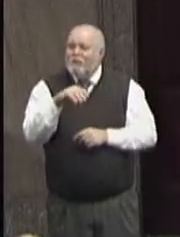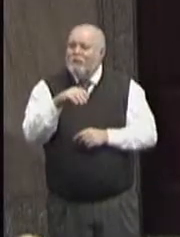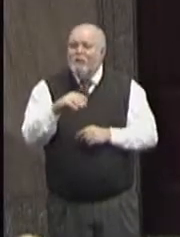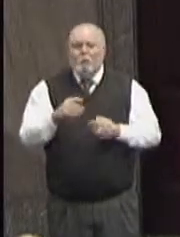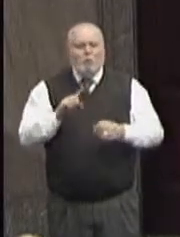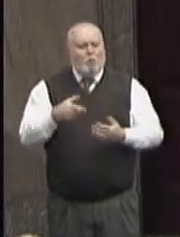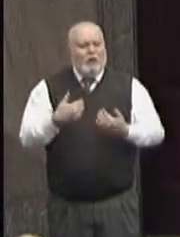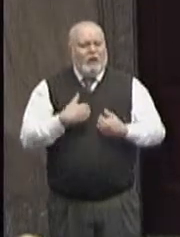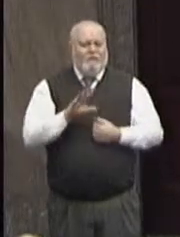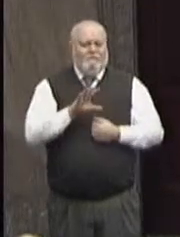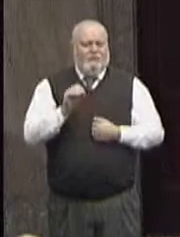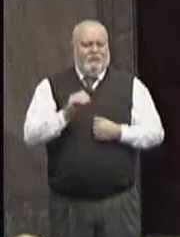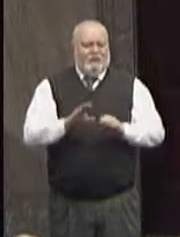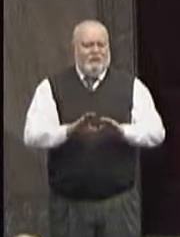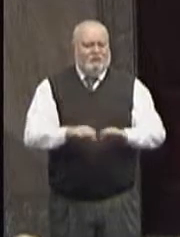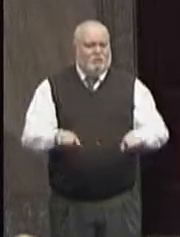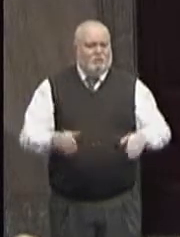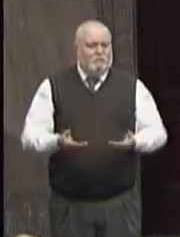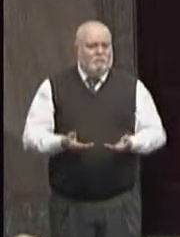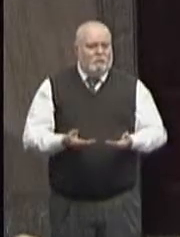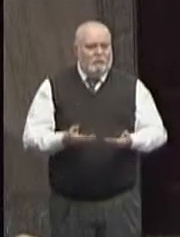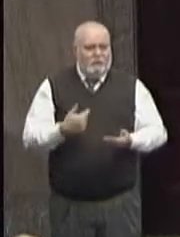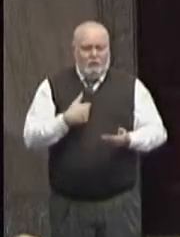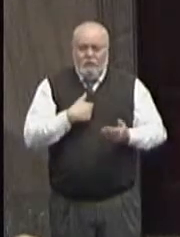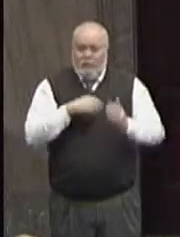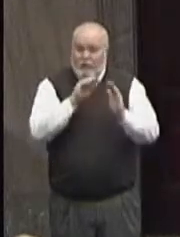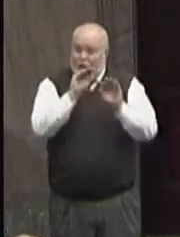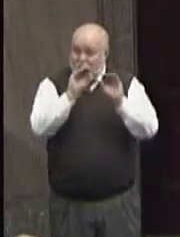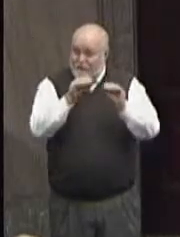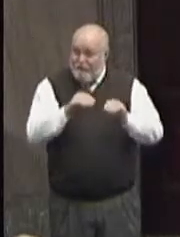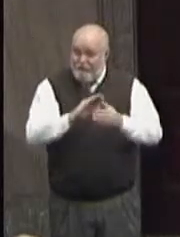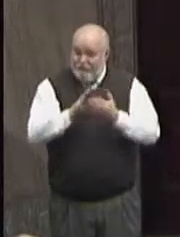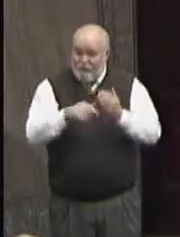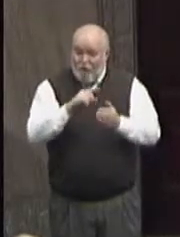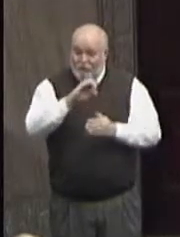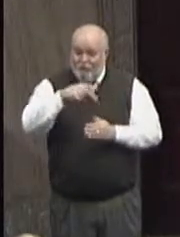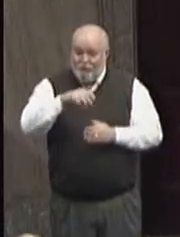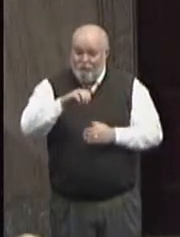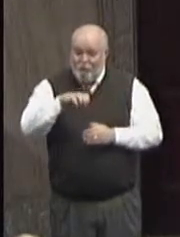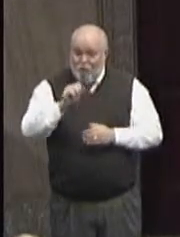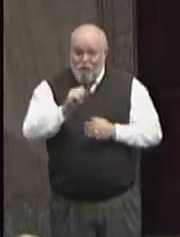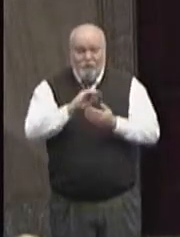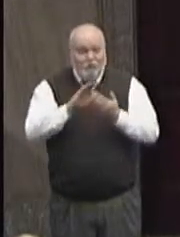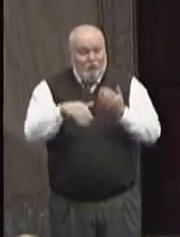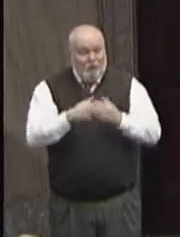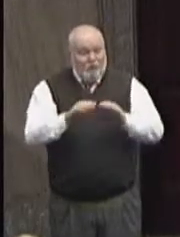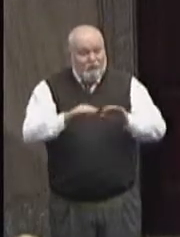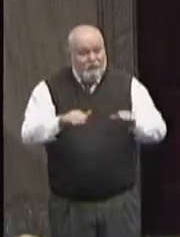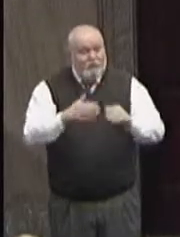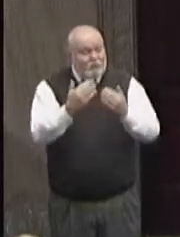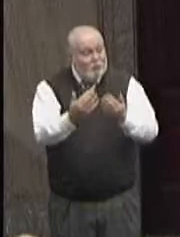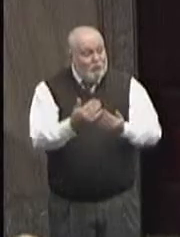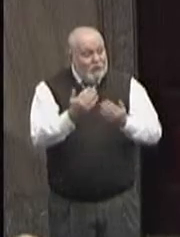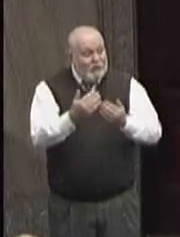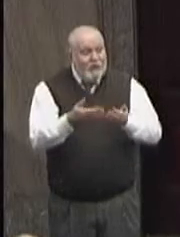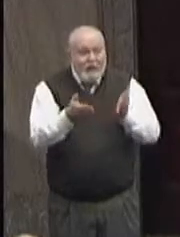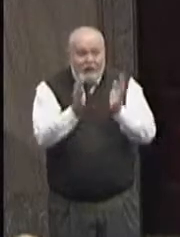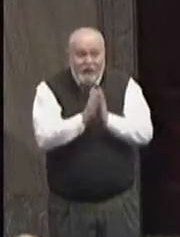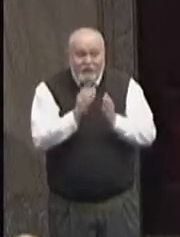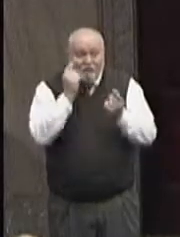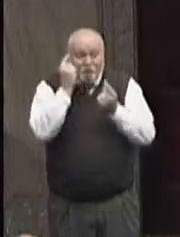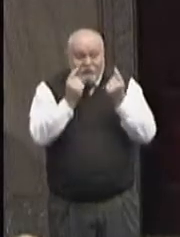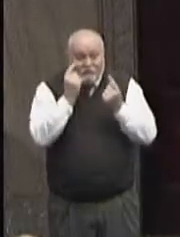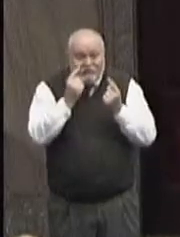children on the wait list. I am going to list all the zip codes with children currently waiting for services. I ask that you